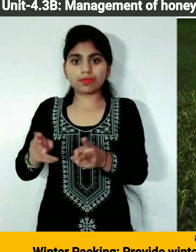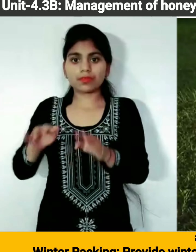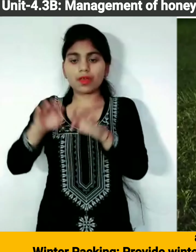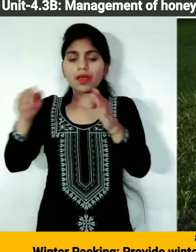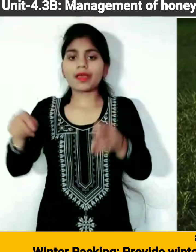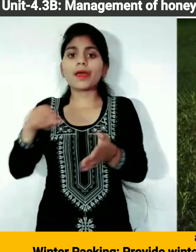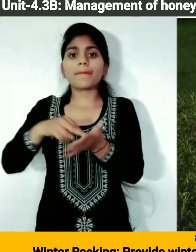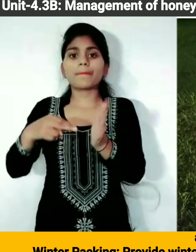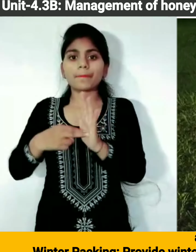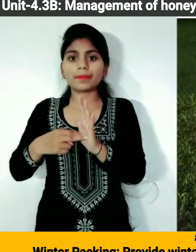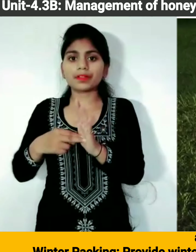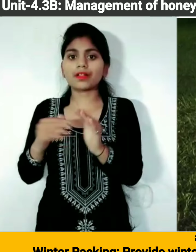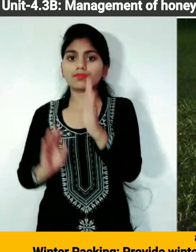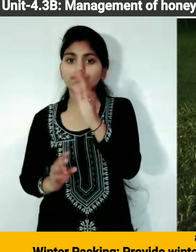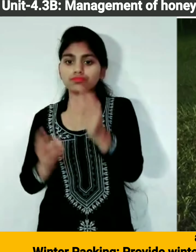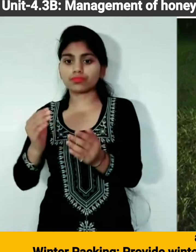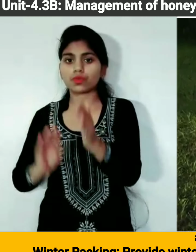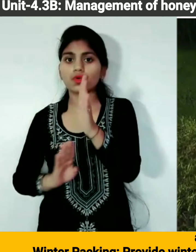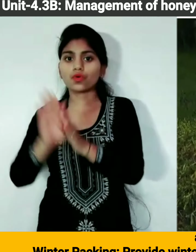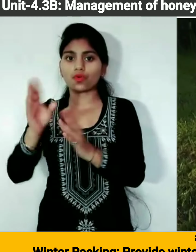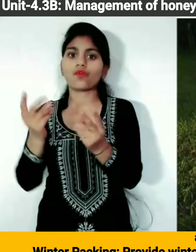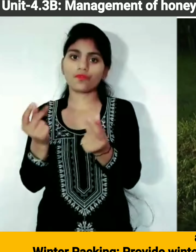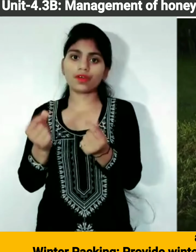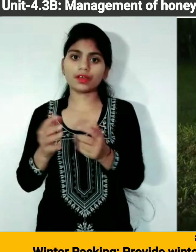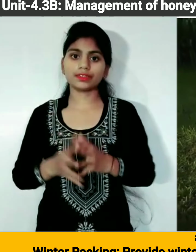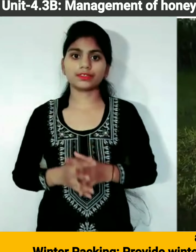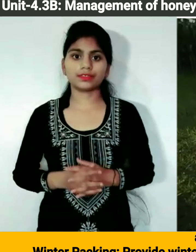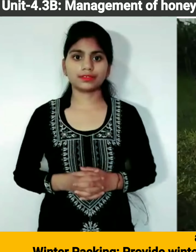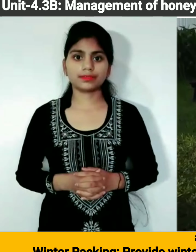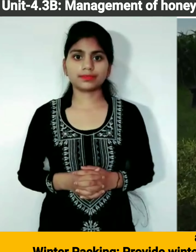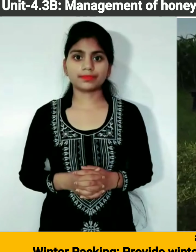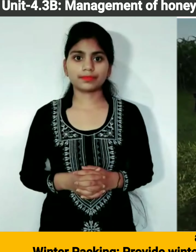additional flora for bees.